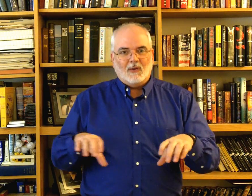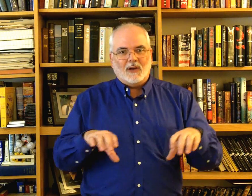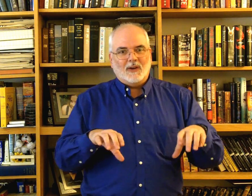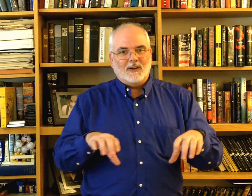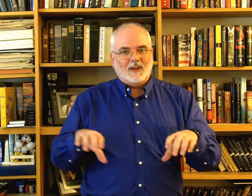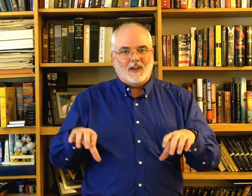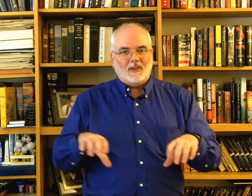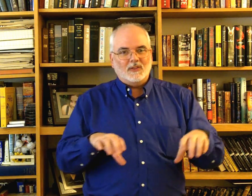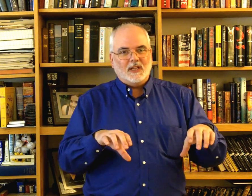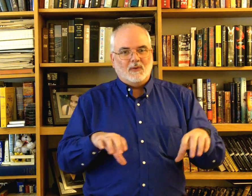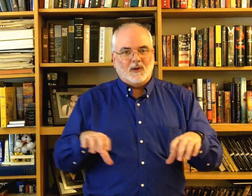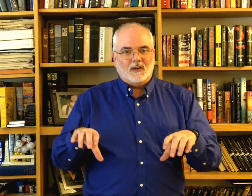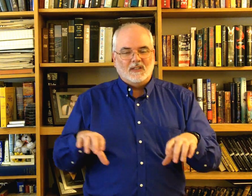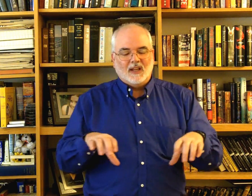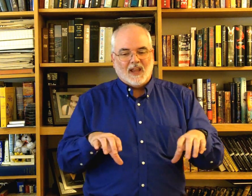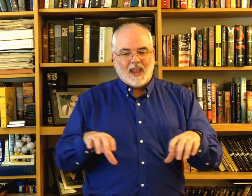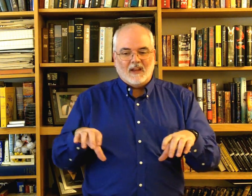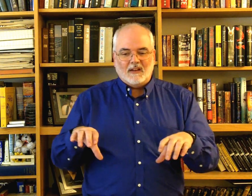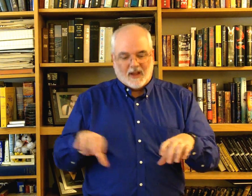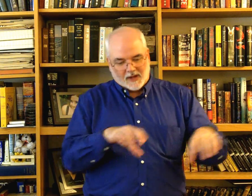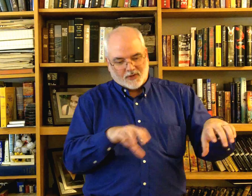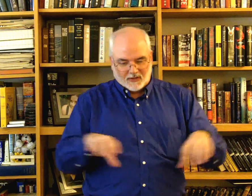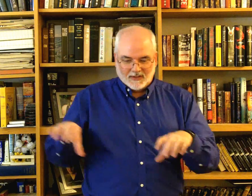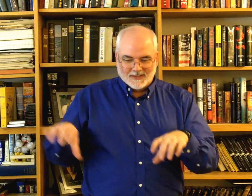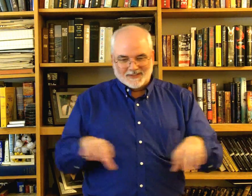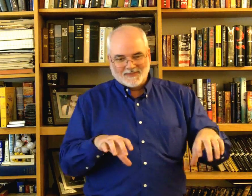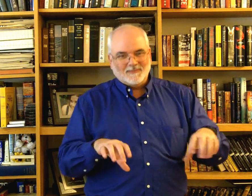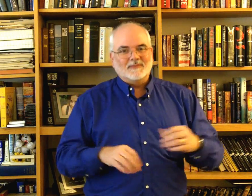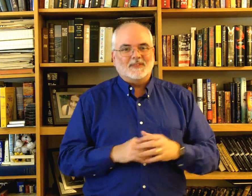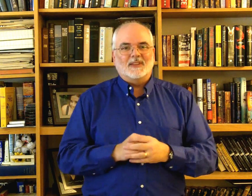However, all those D words. And action. Okay?